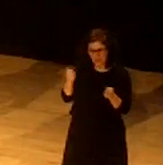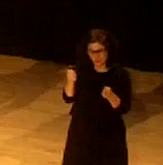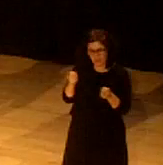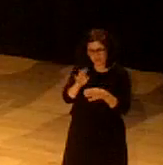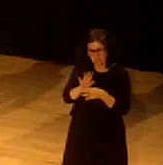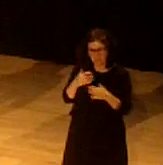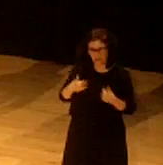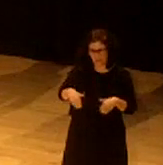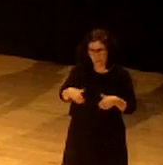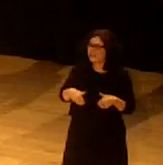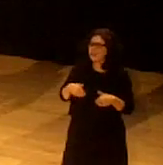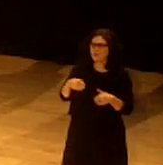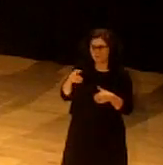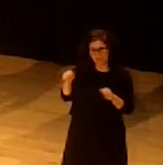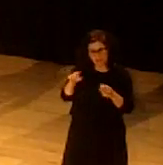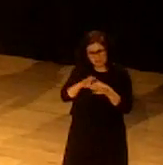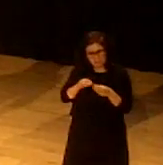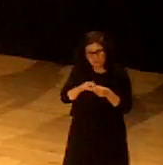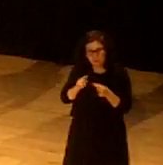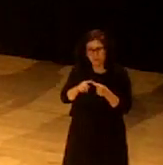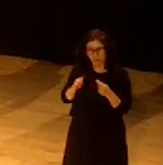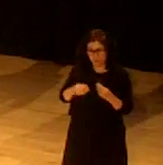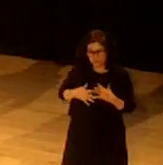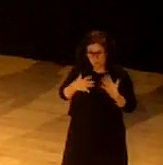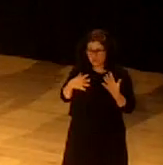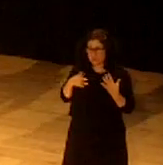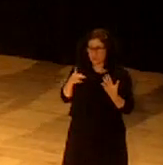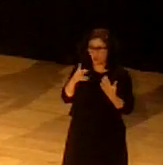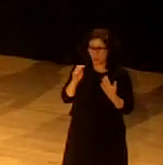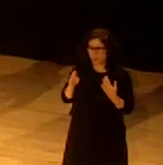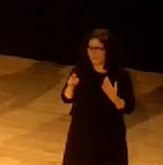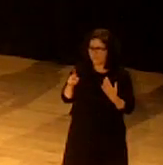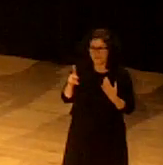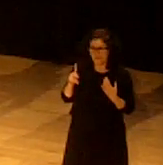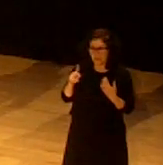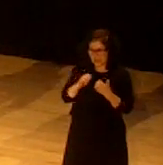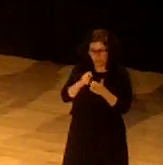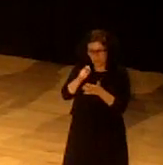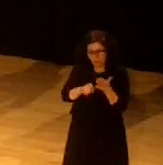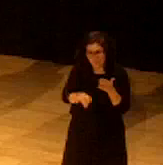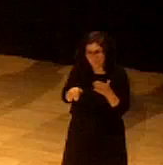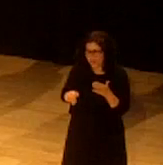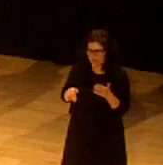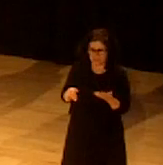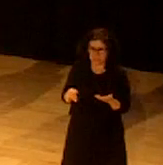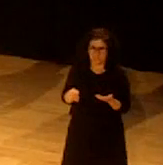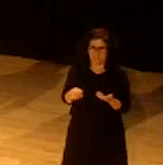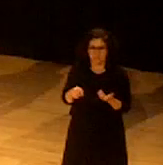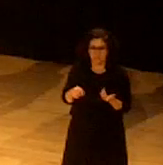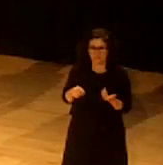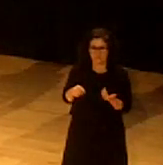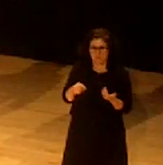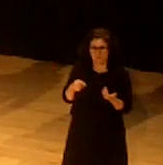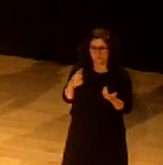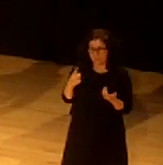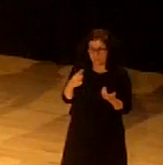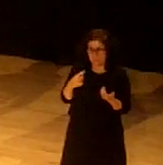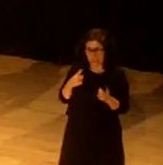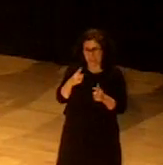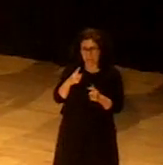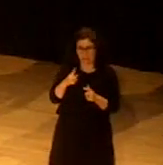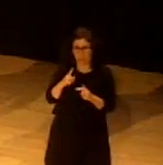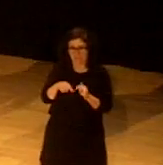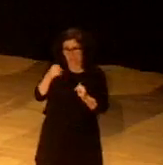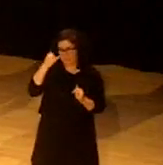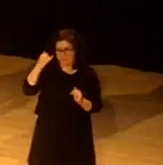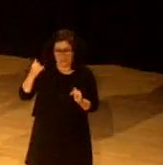hear about your inspirations or like your sources for making something that's unimaginable to some people like myself who